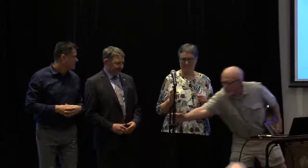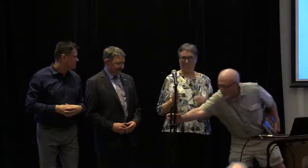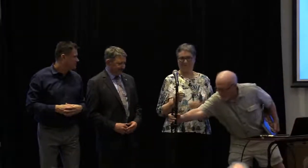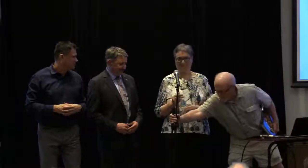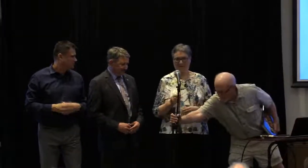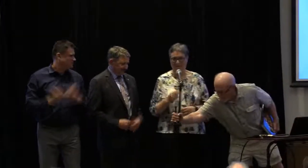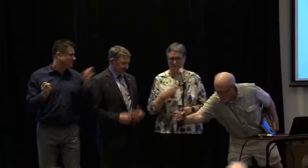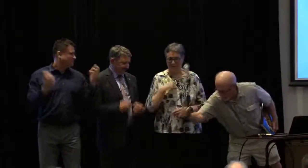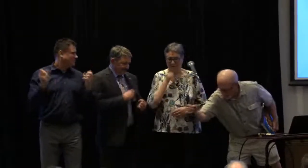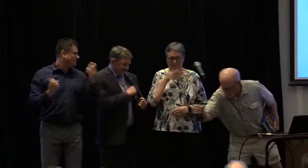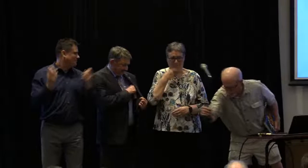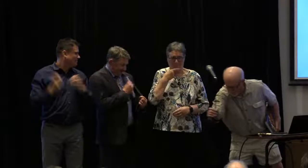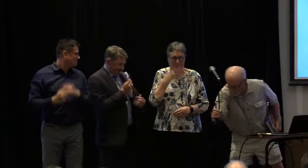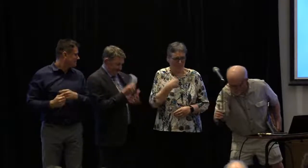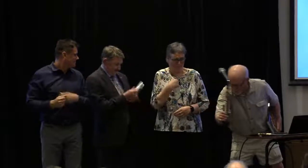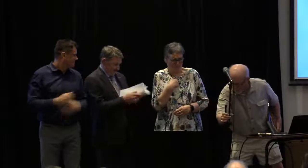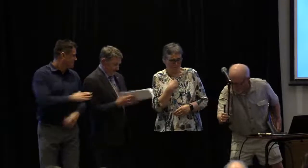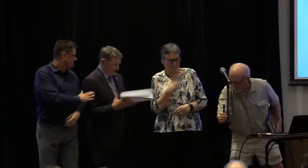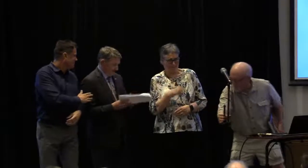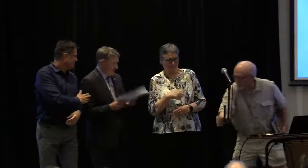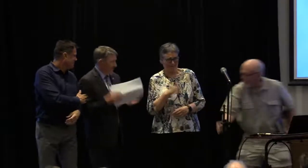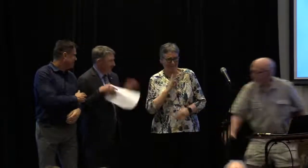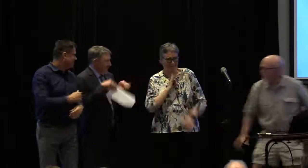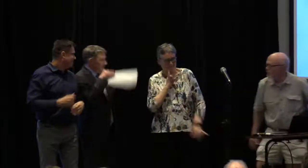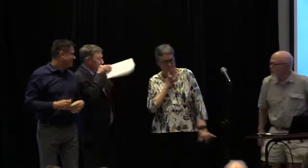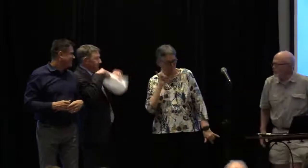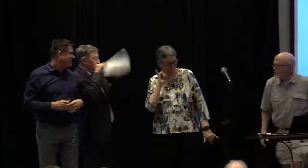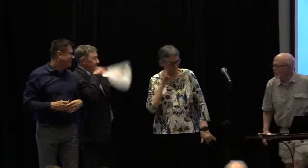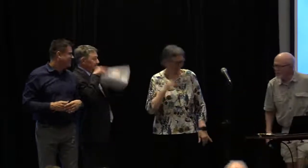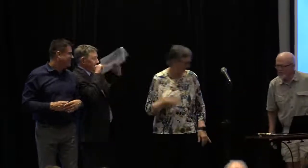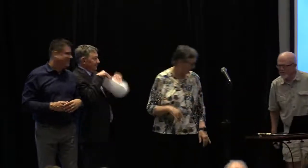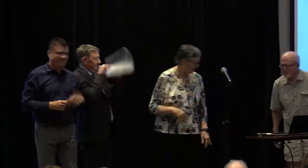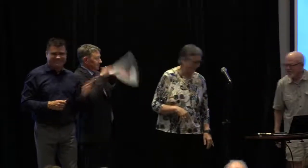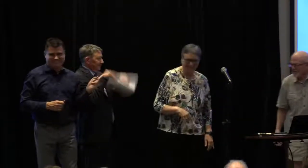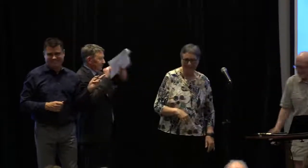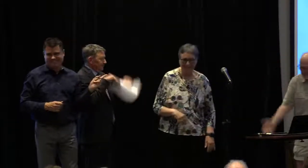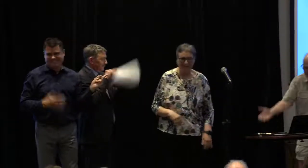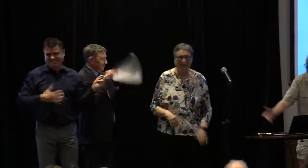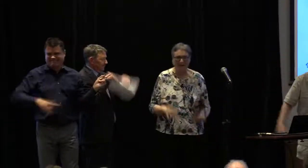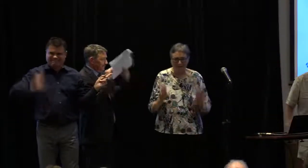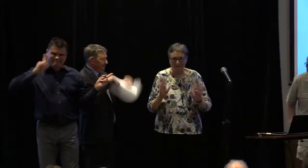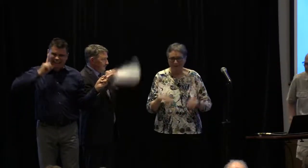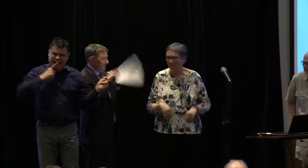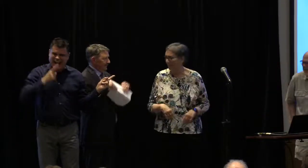I don't need the microphone, though. I'm not going to use it.